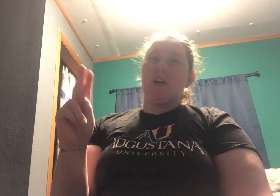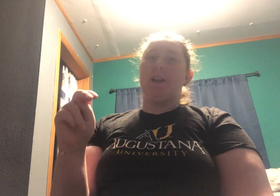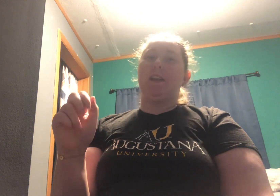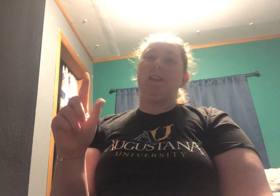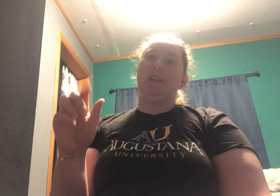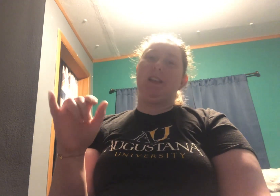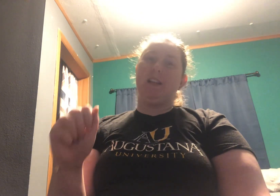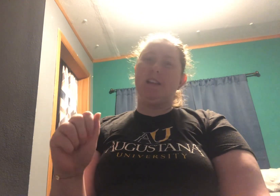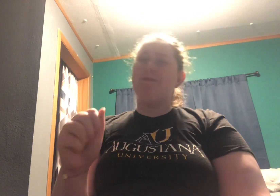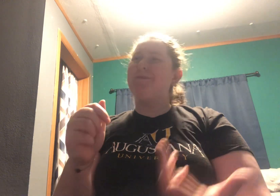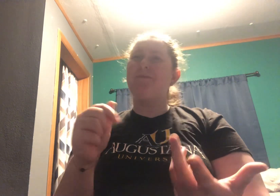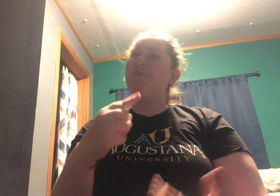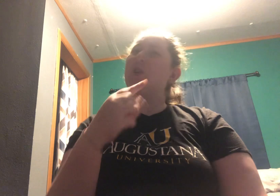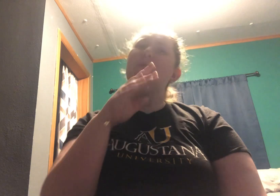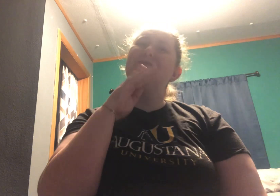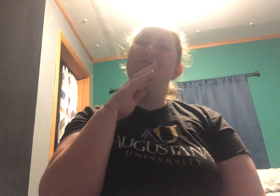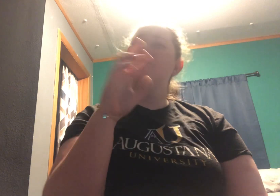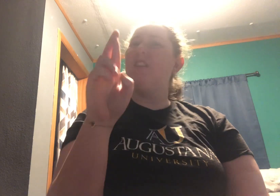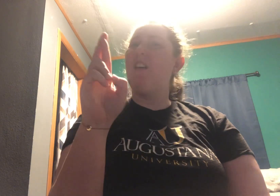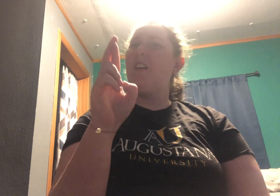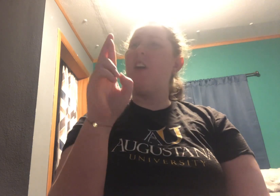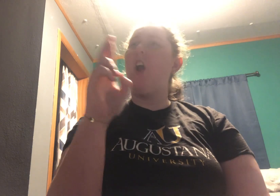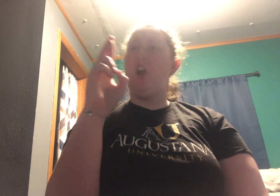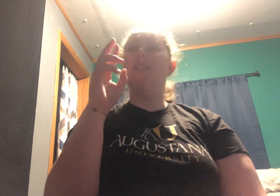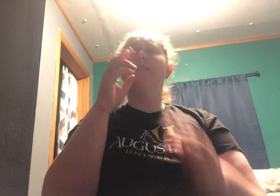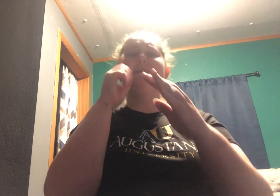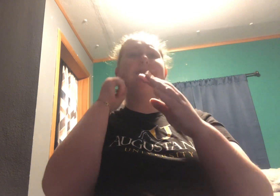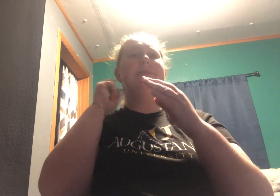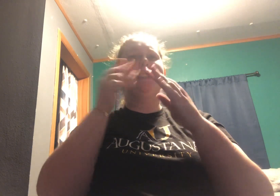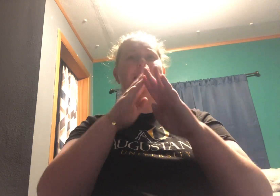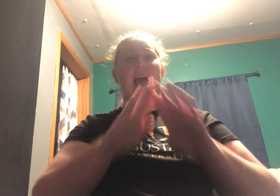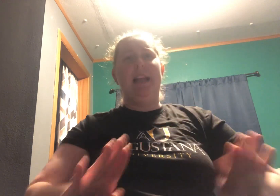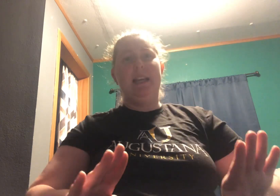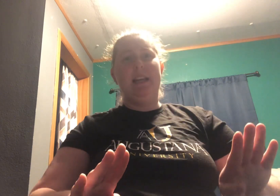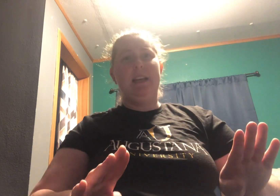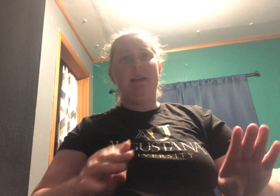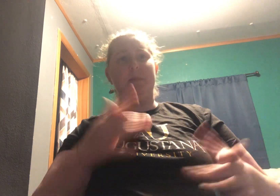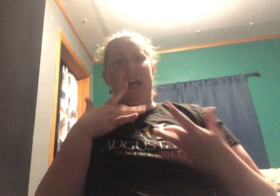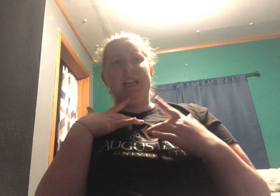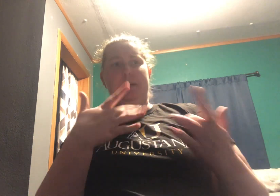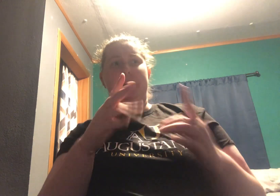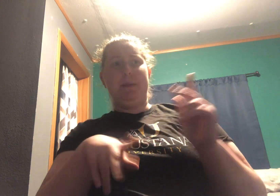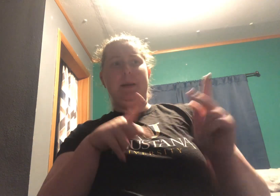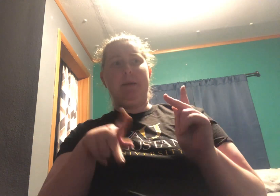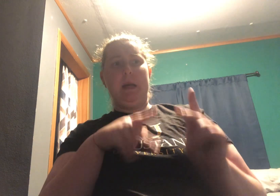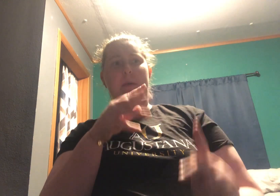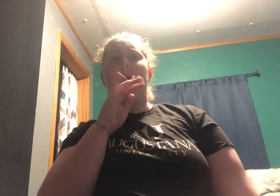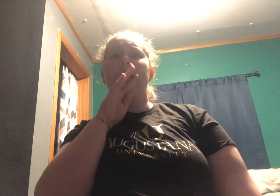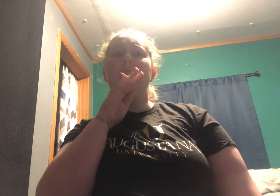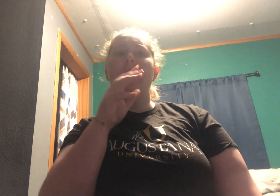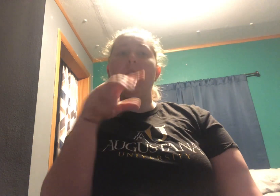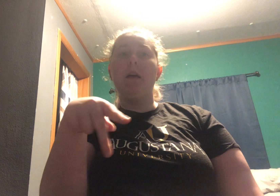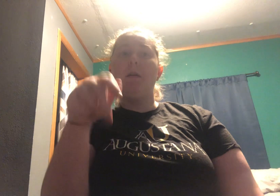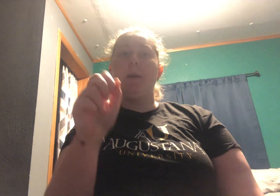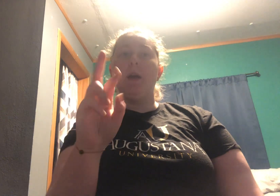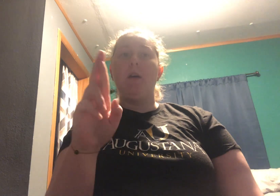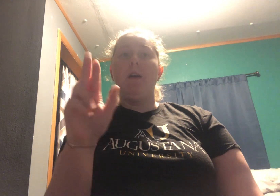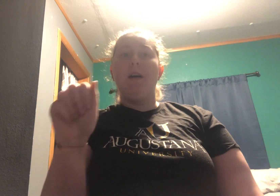say this R. Okay, so this R is silent. At least when I say it, when most people I know say it, they say paraphernalia.